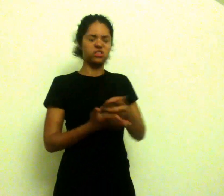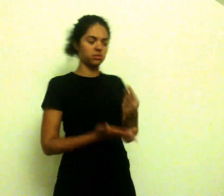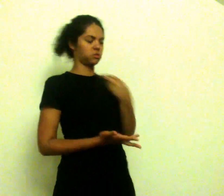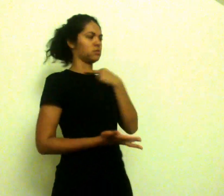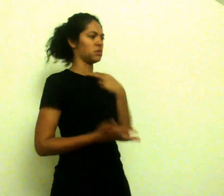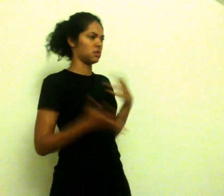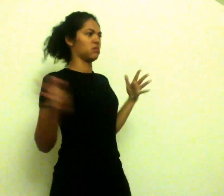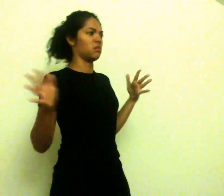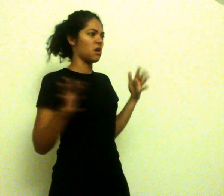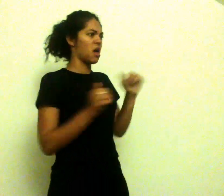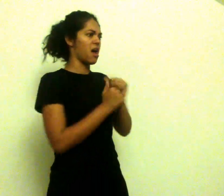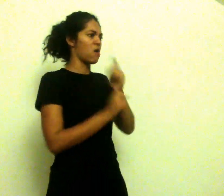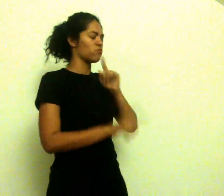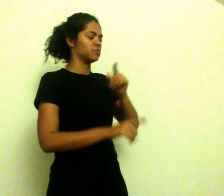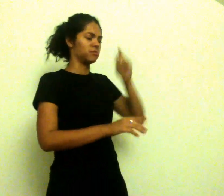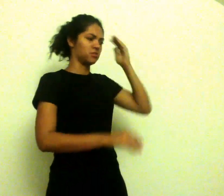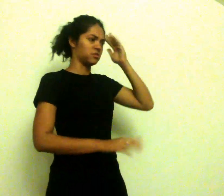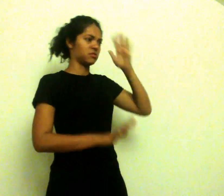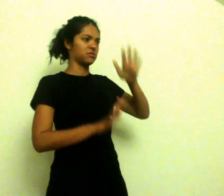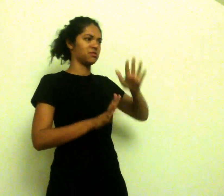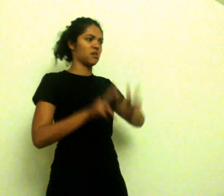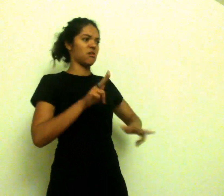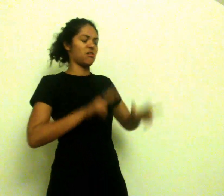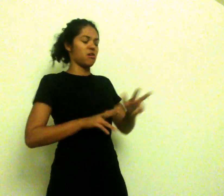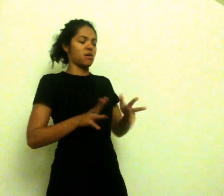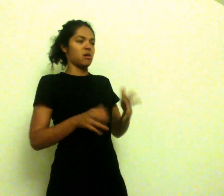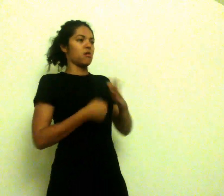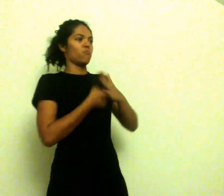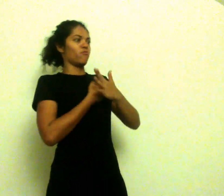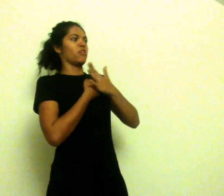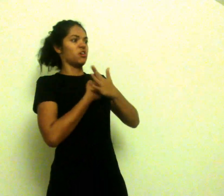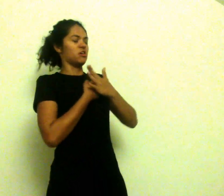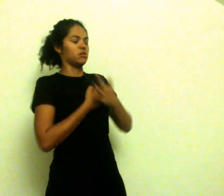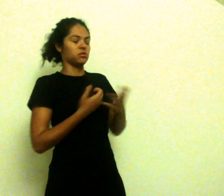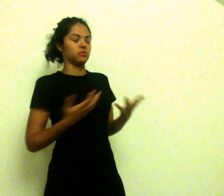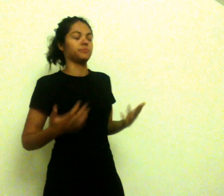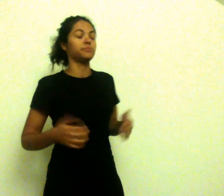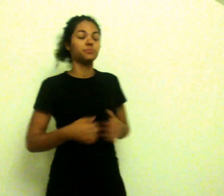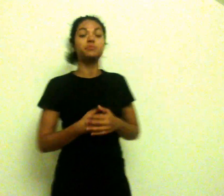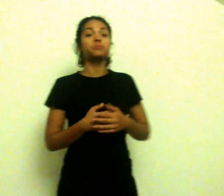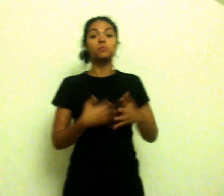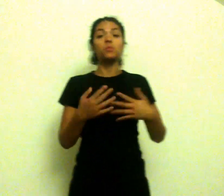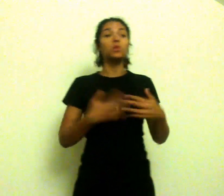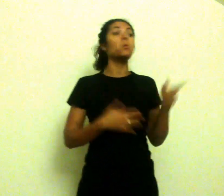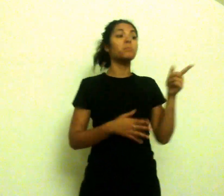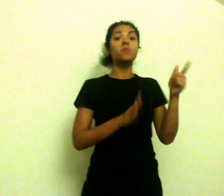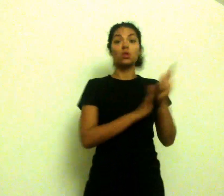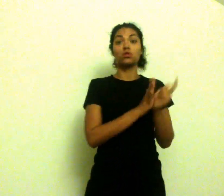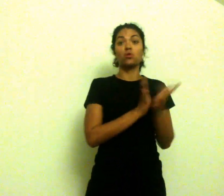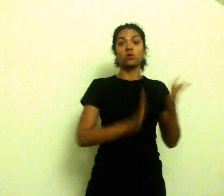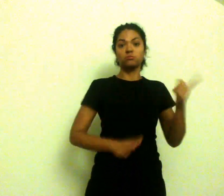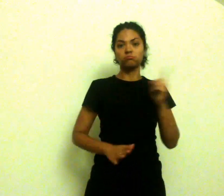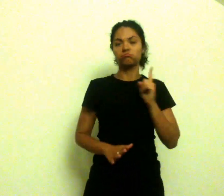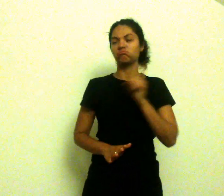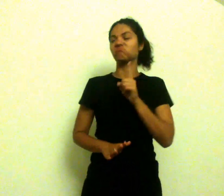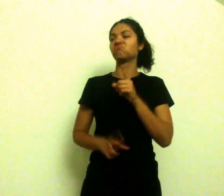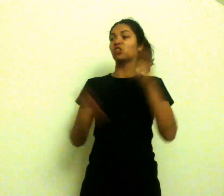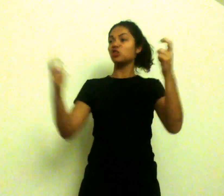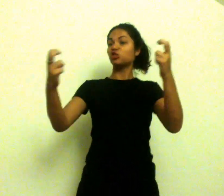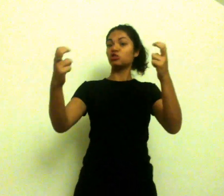giving brief soundbite answers to the questioning attorney. So he looked at one of the potential jurors and he said, sir, have you ever been into an art